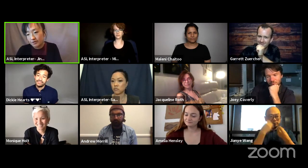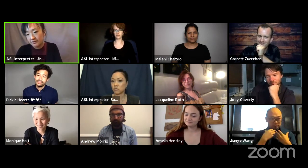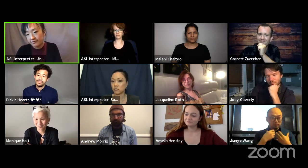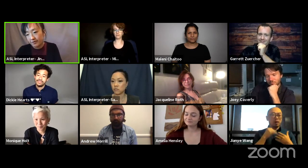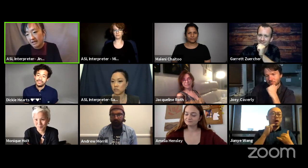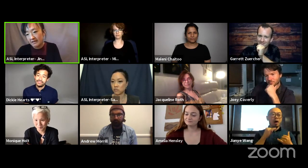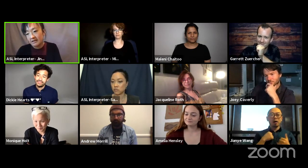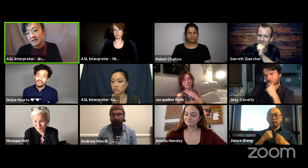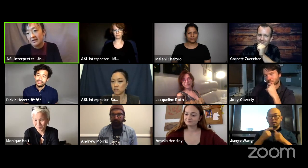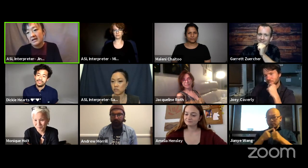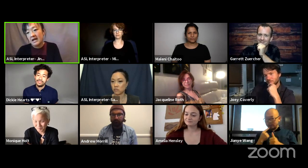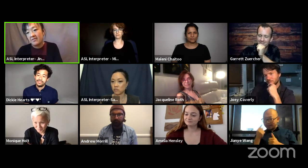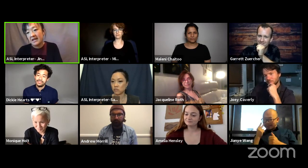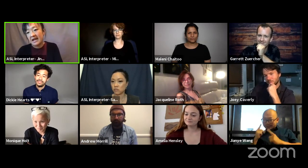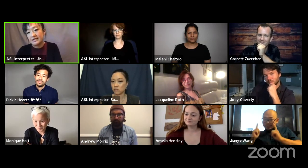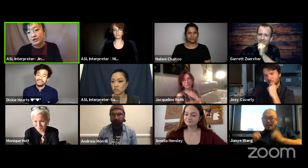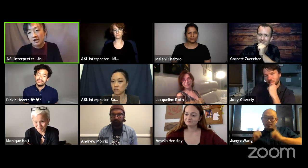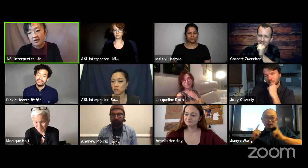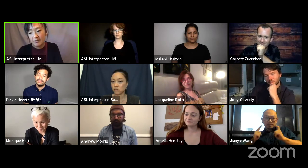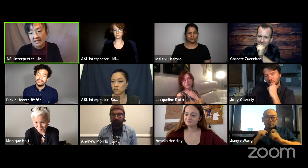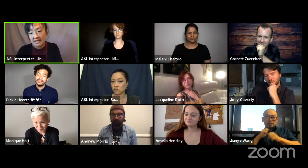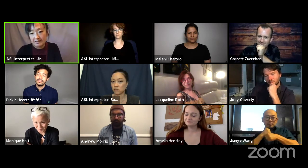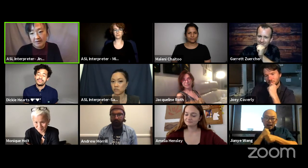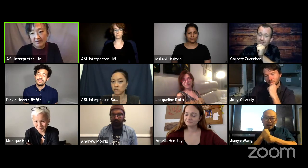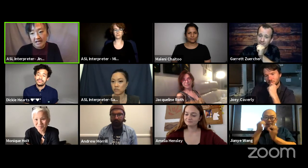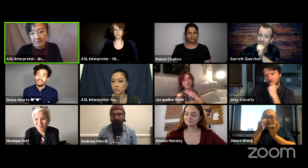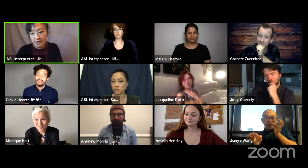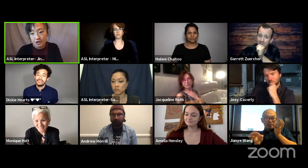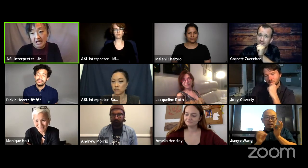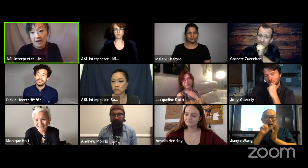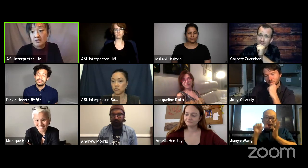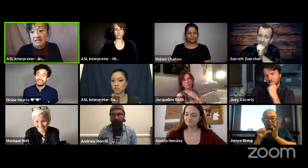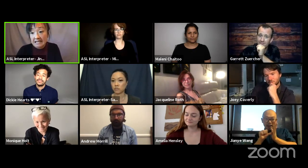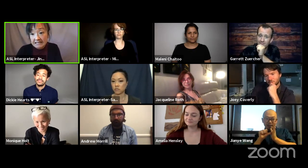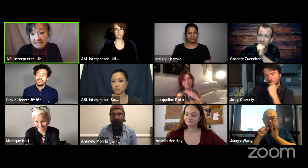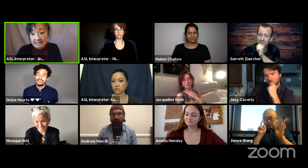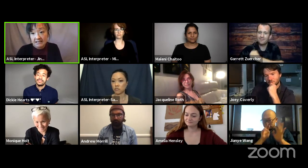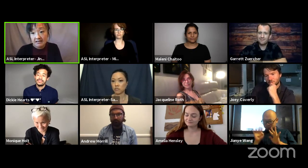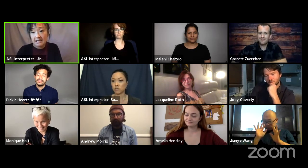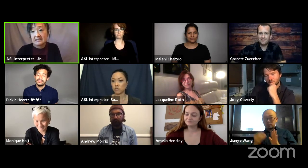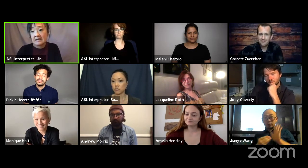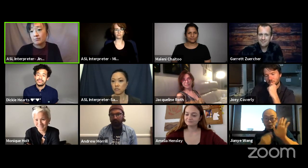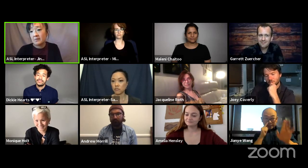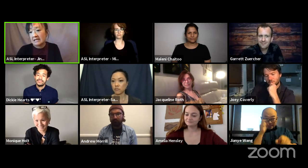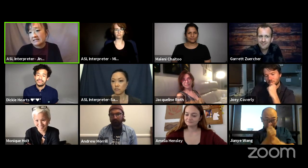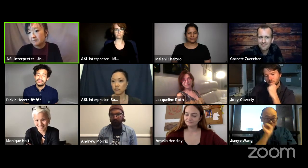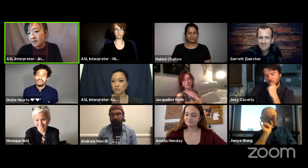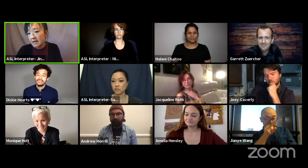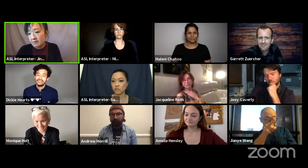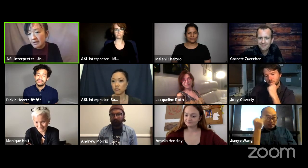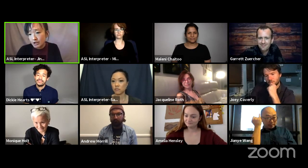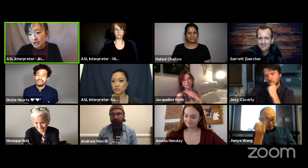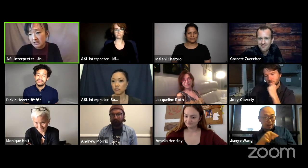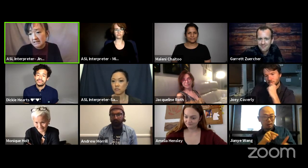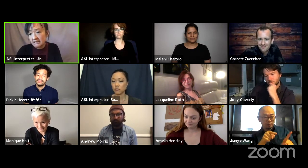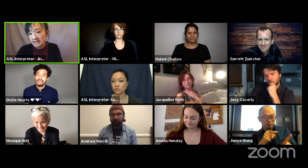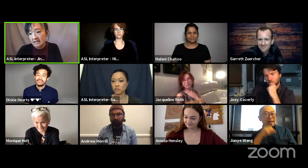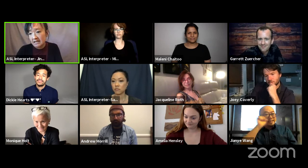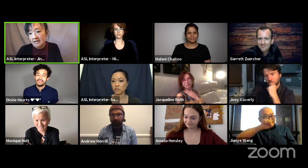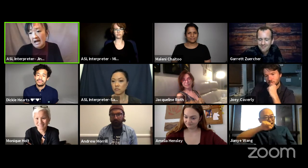for me. And then I'd share my ideas about the animation. I would test things. I would make simple animations. I